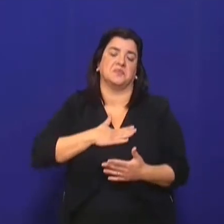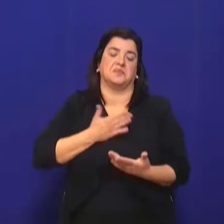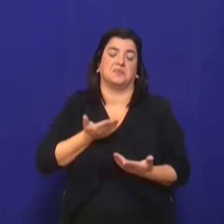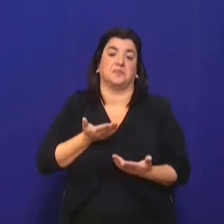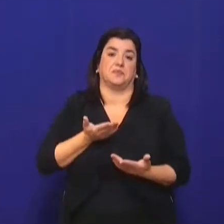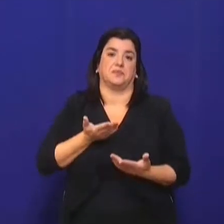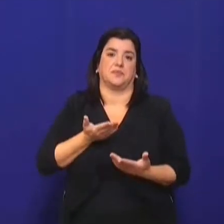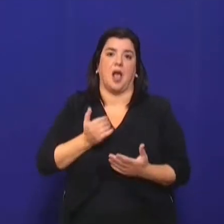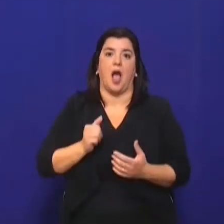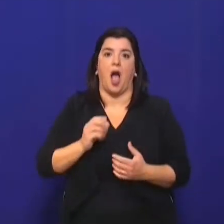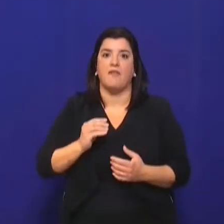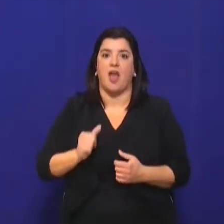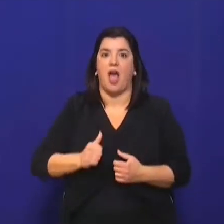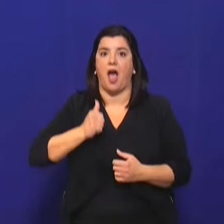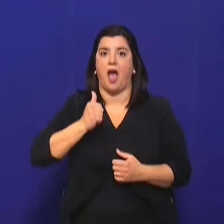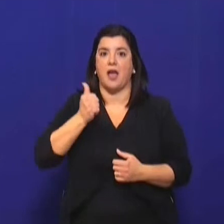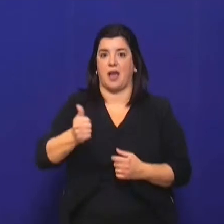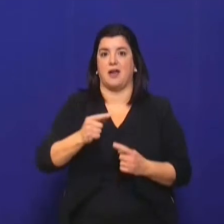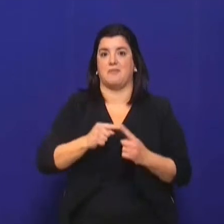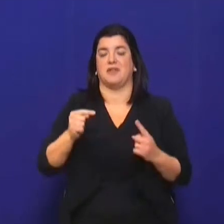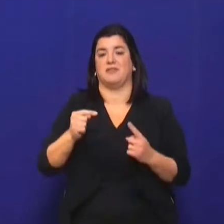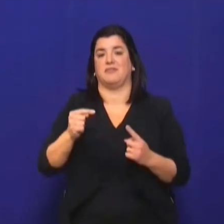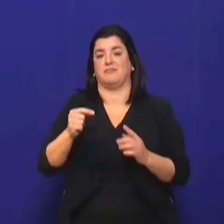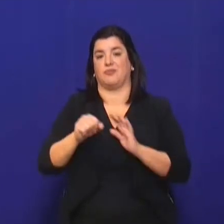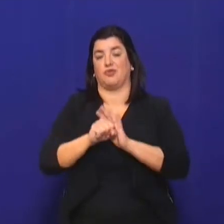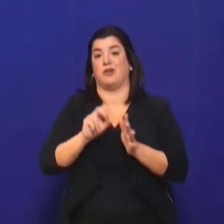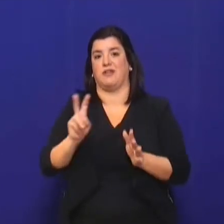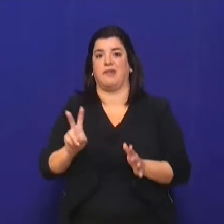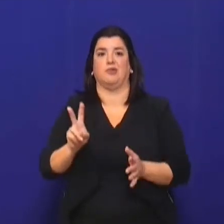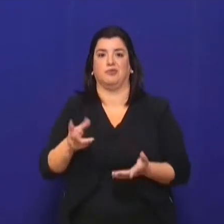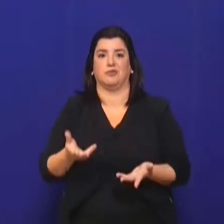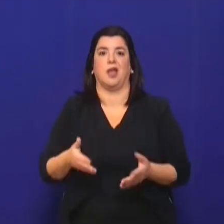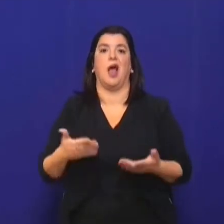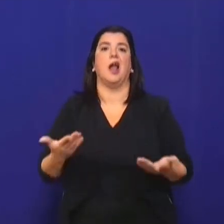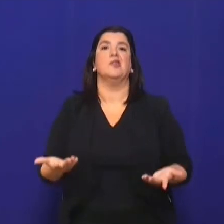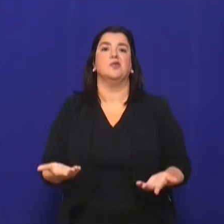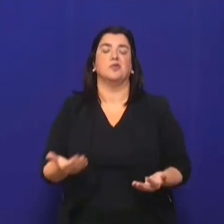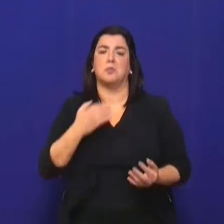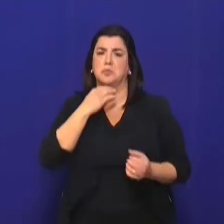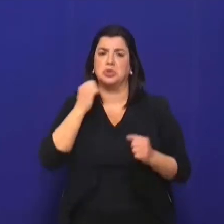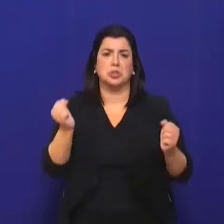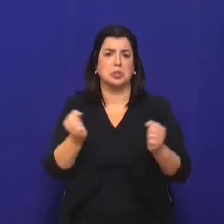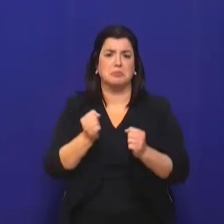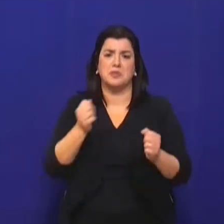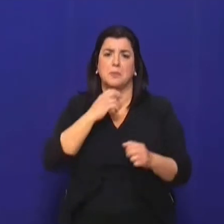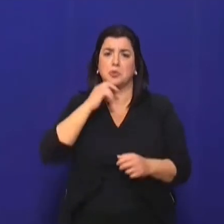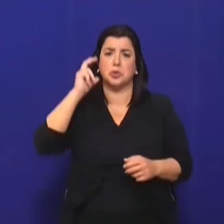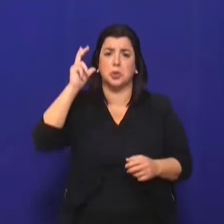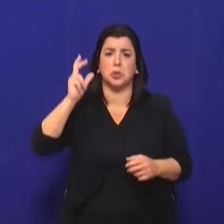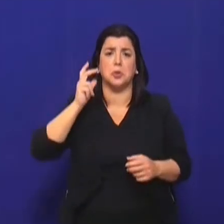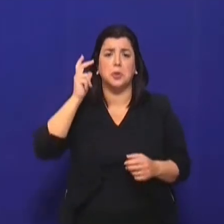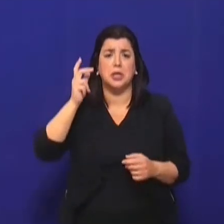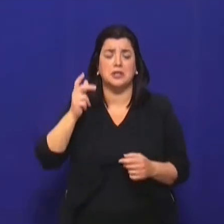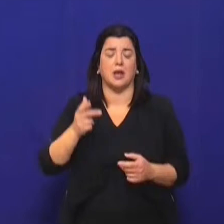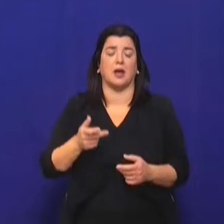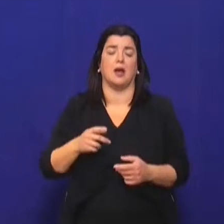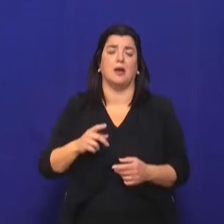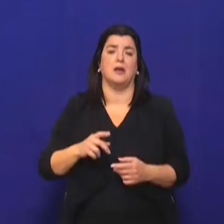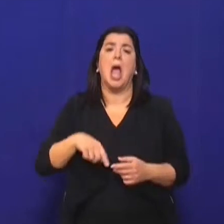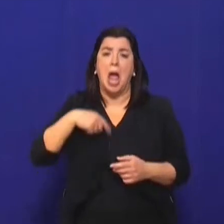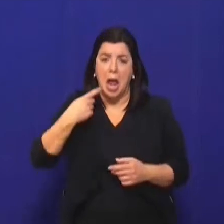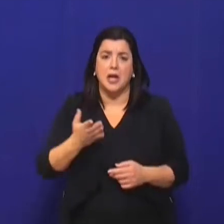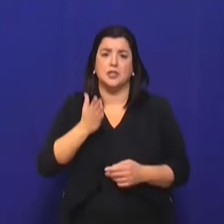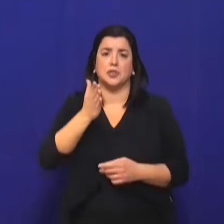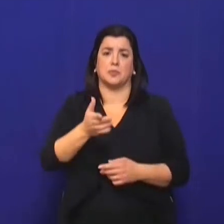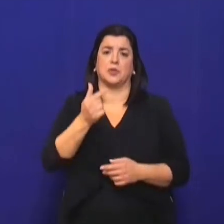sta jtik propju din il-marda. U allura m'għandhomx għalfejn jinkwetaw persuni li jerġgħu propju mbagħad